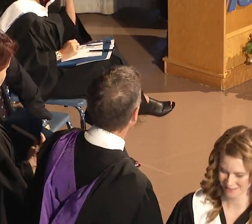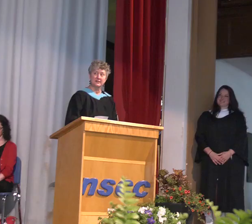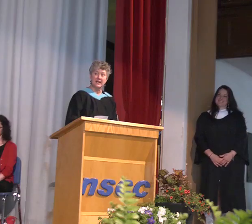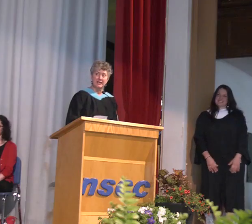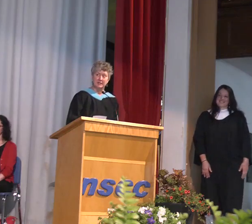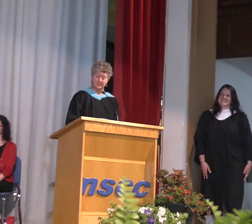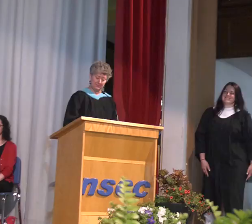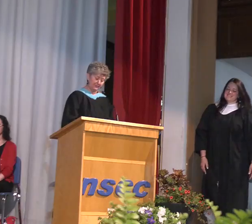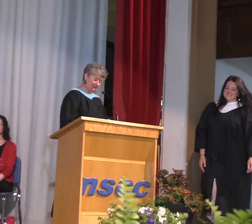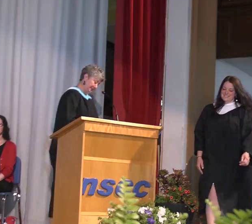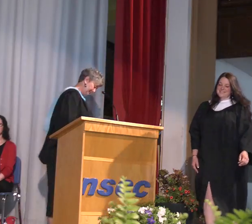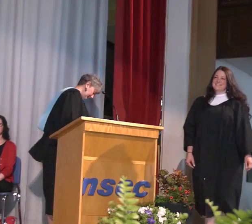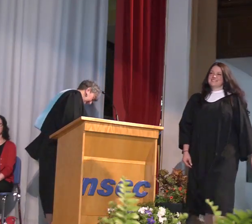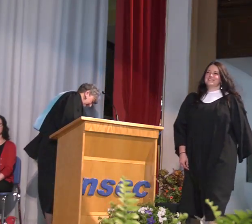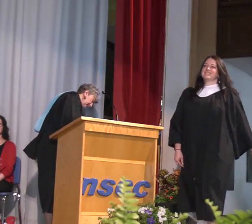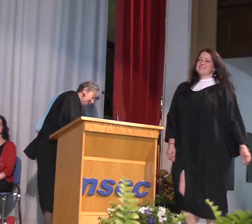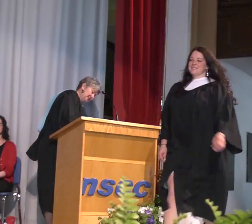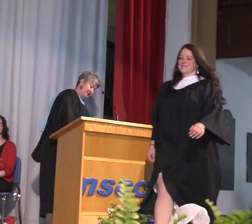Caitlin Keddy.